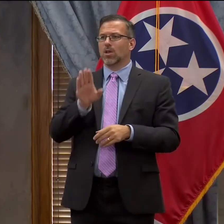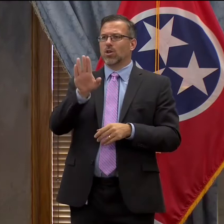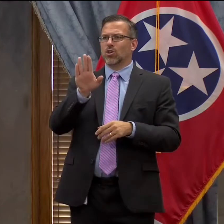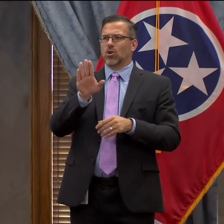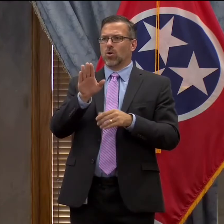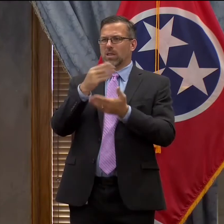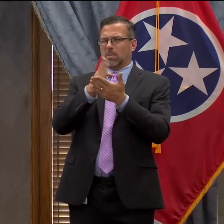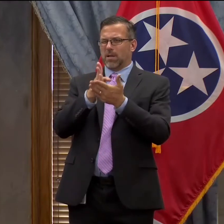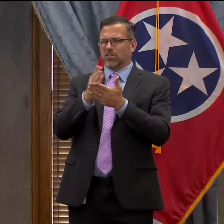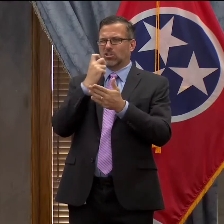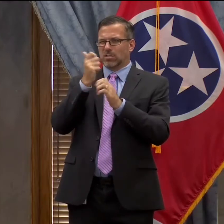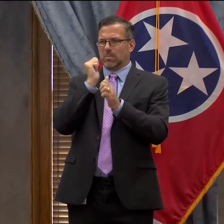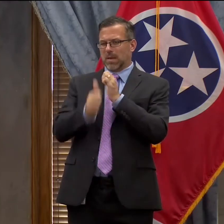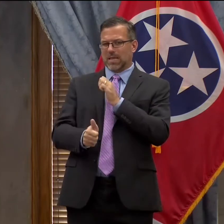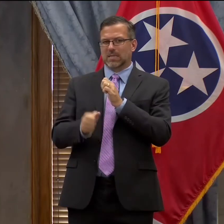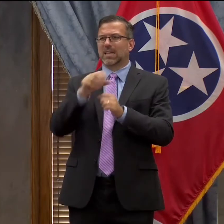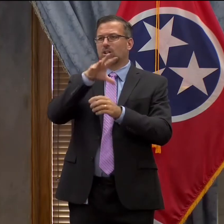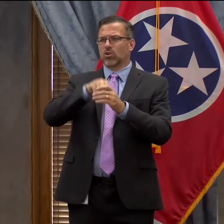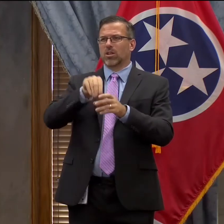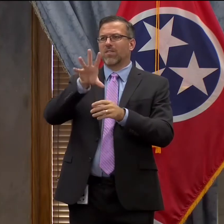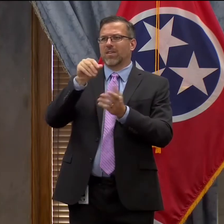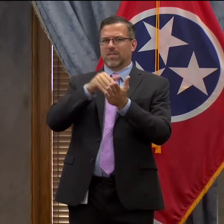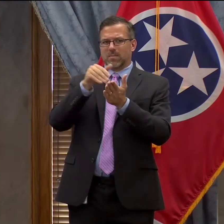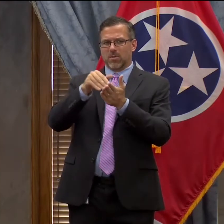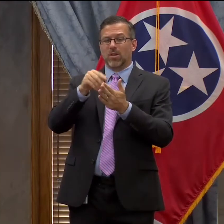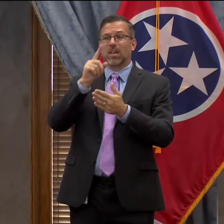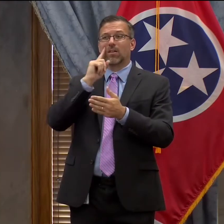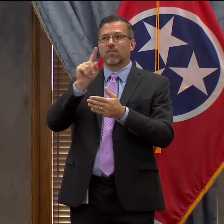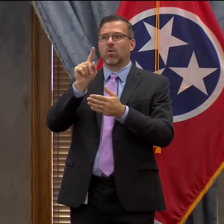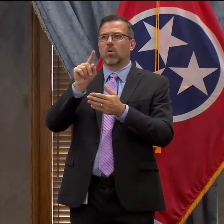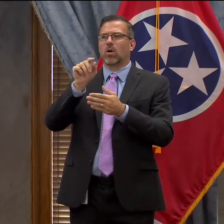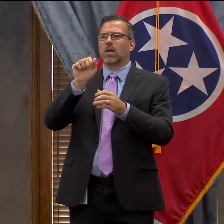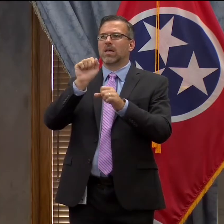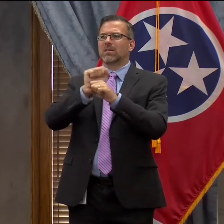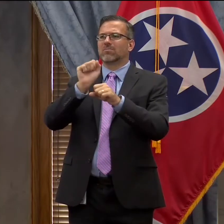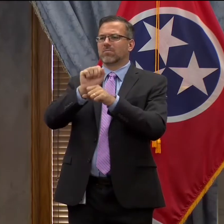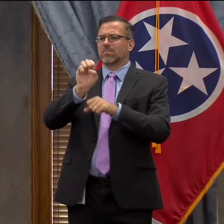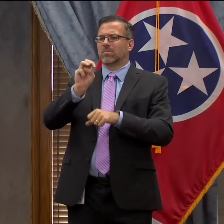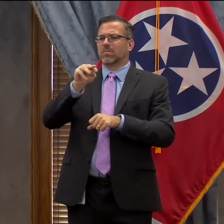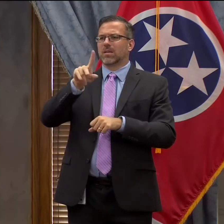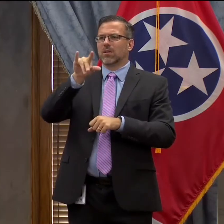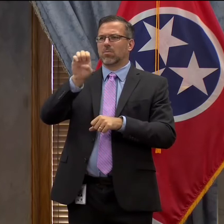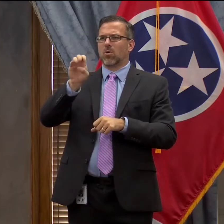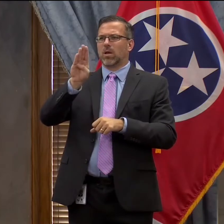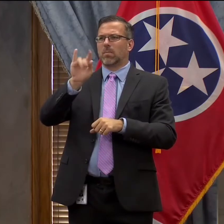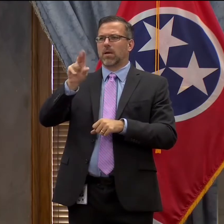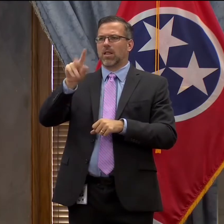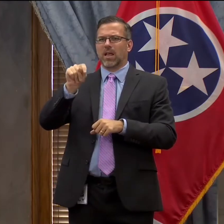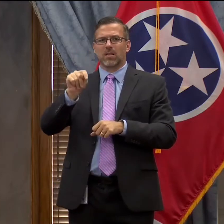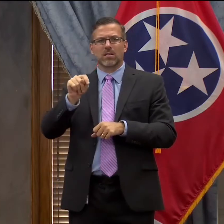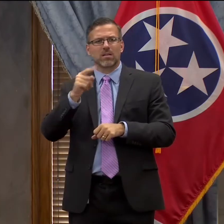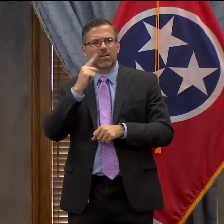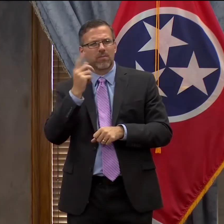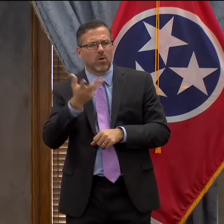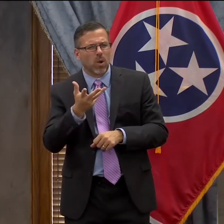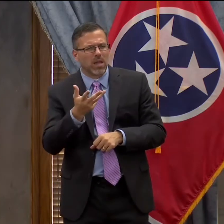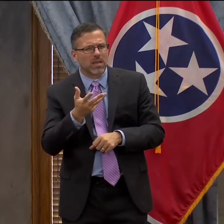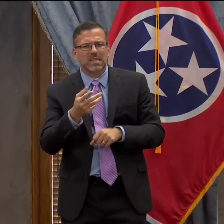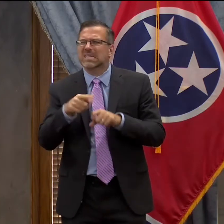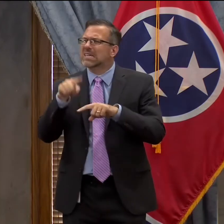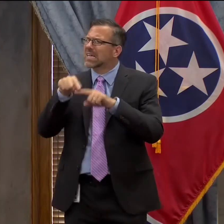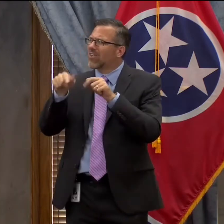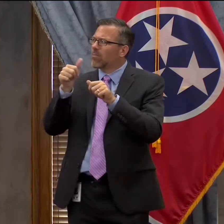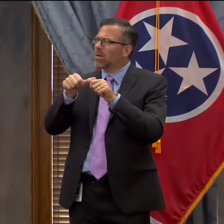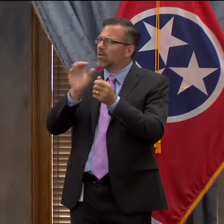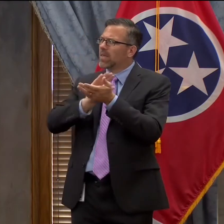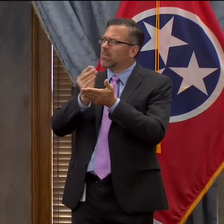passed earlier this year, that included $50 million for an employee bailout. Has the state had to use that? I can't remember the amount. For the